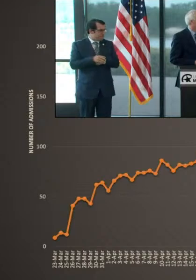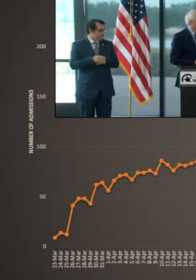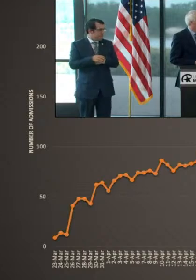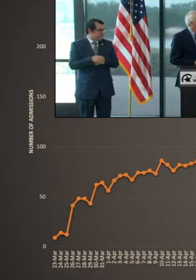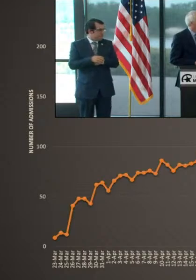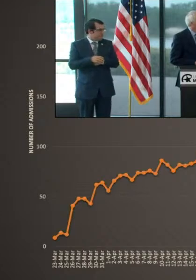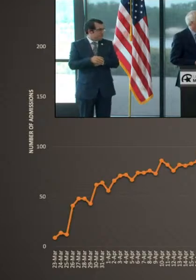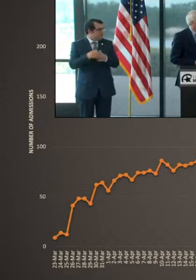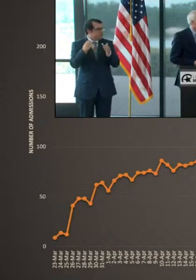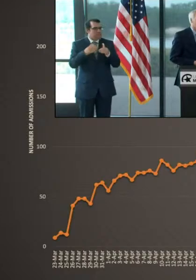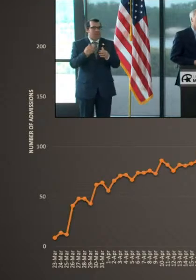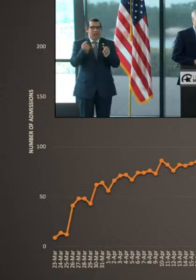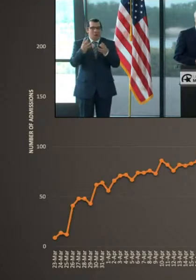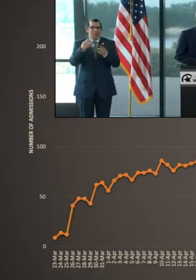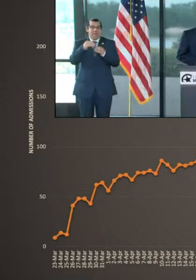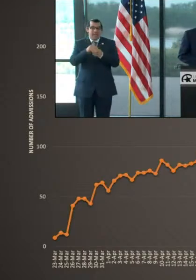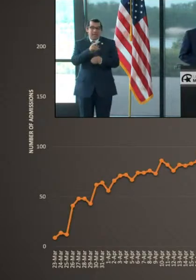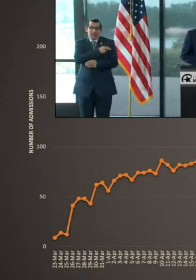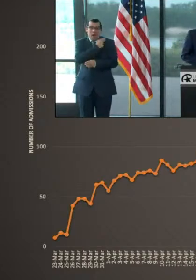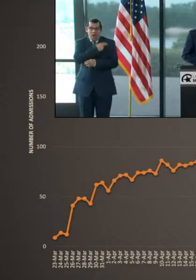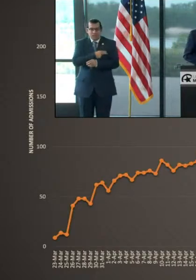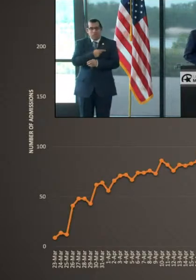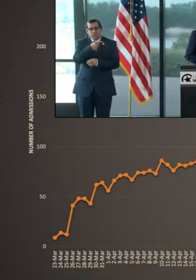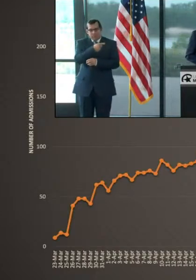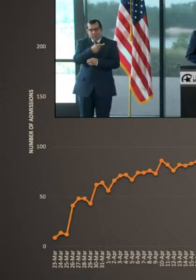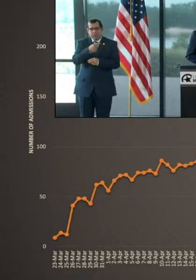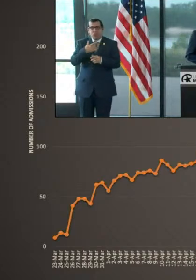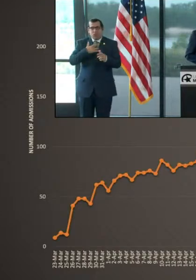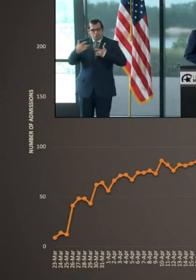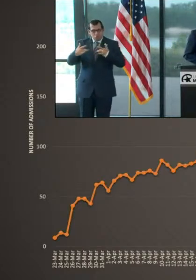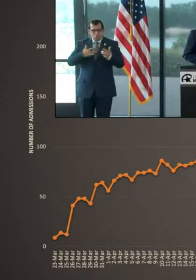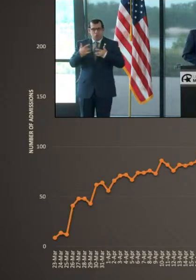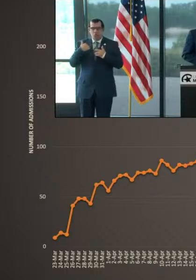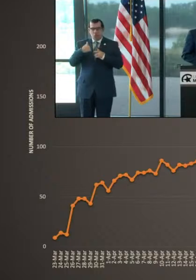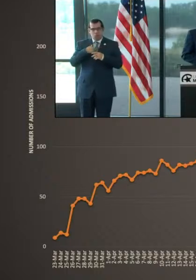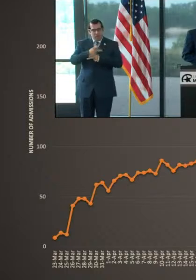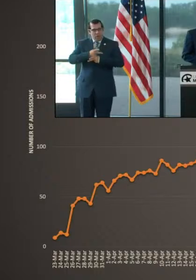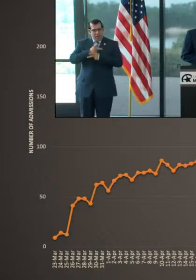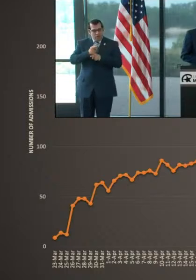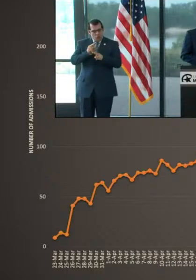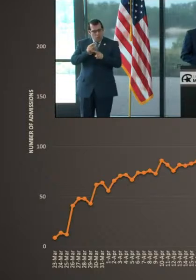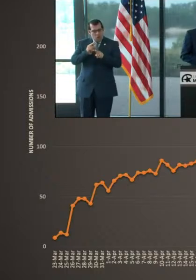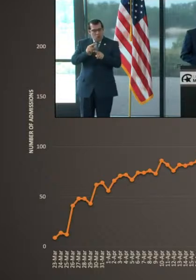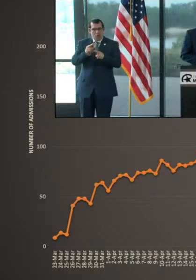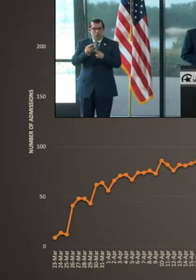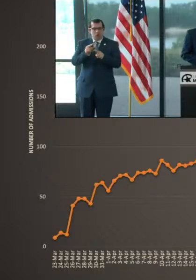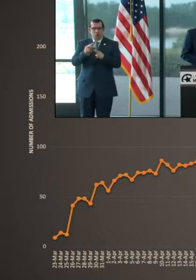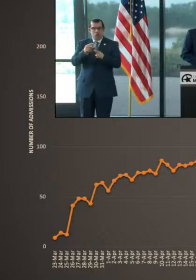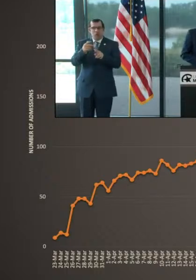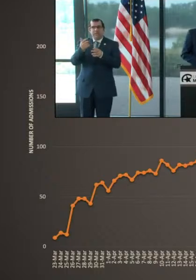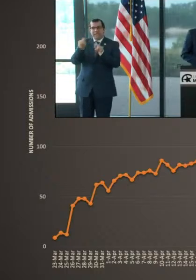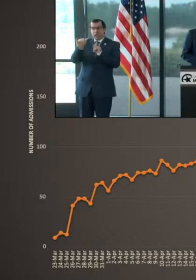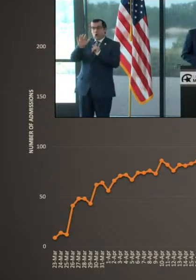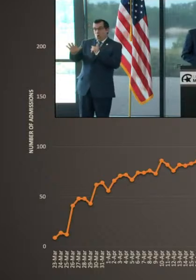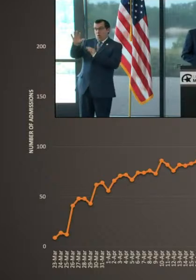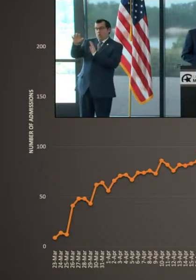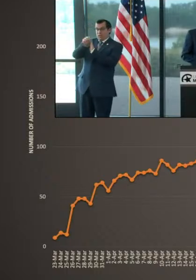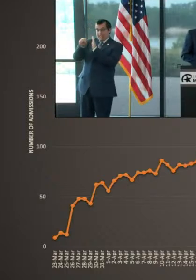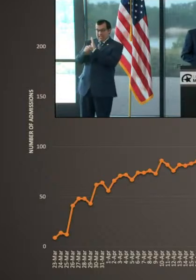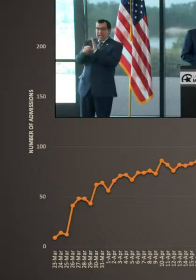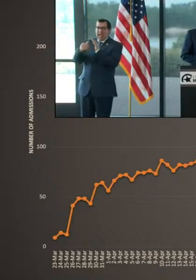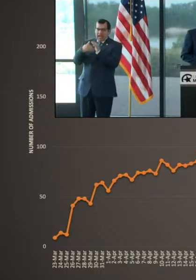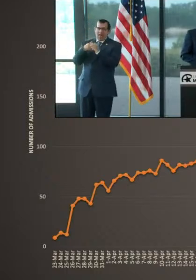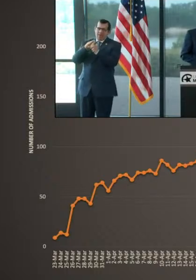of hospitalized. This is a concern. We're watching this very carefully. We have more than enough statewide